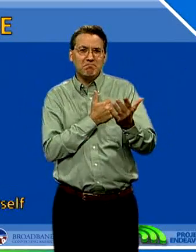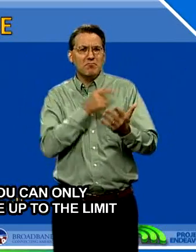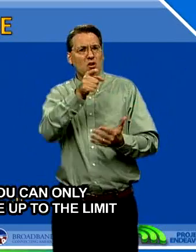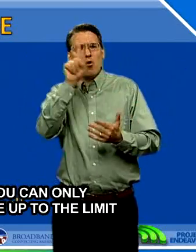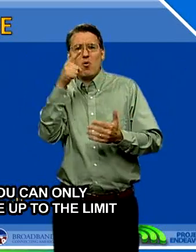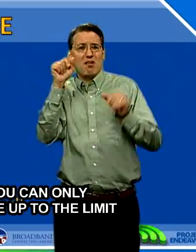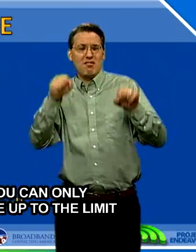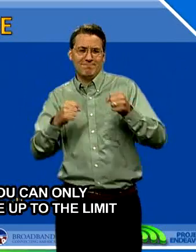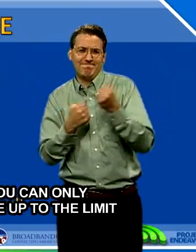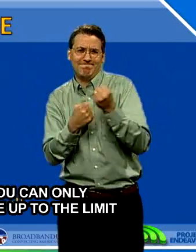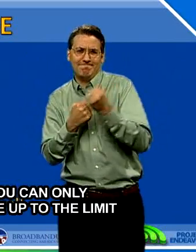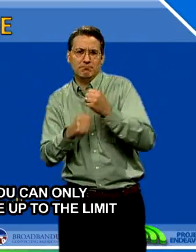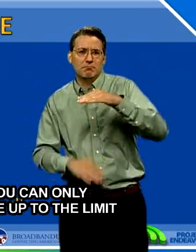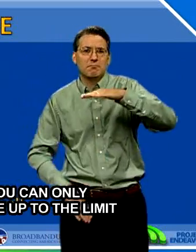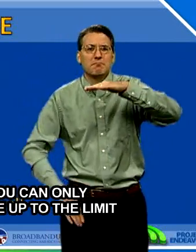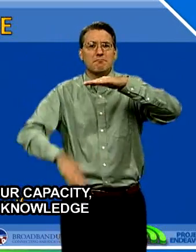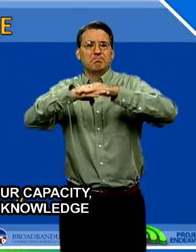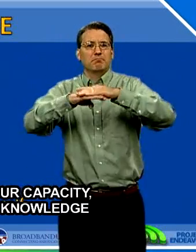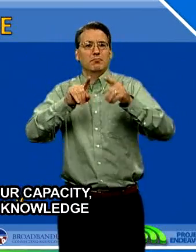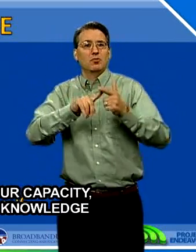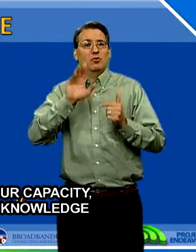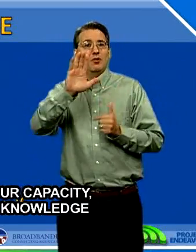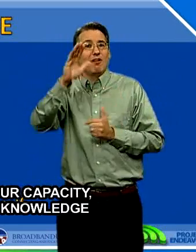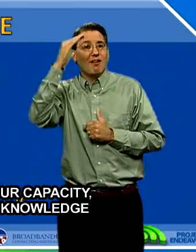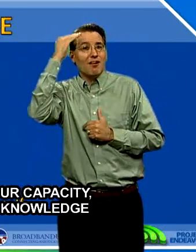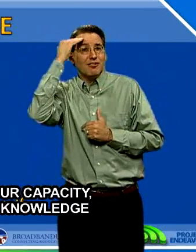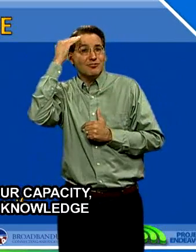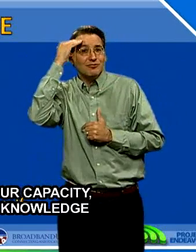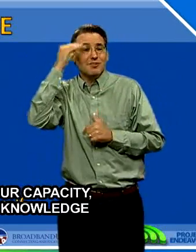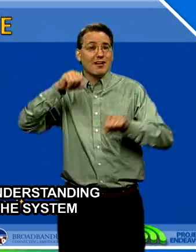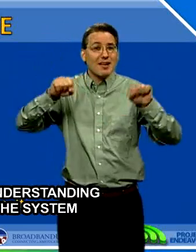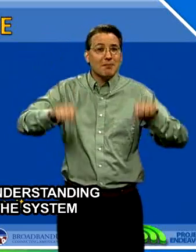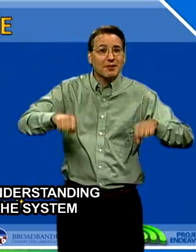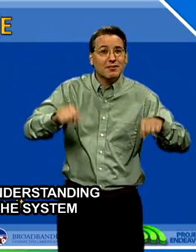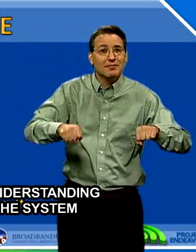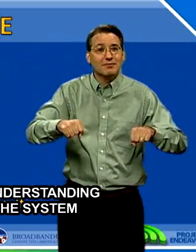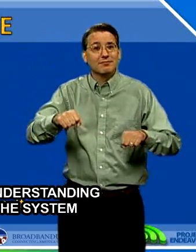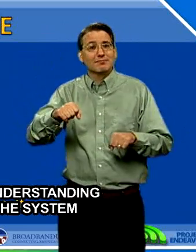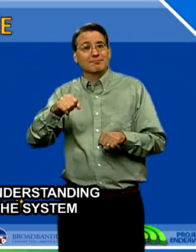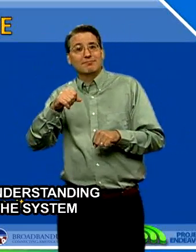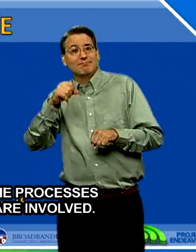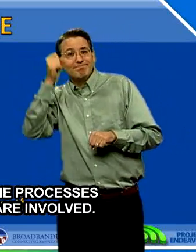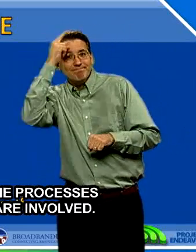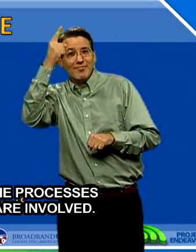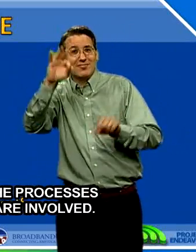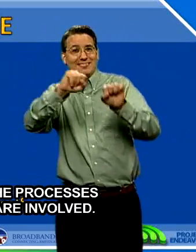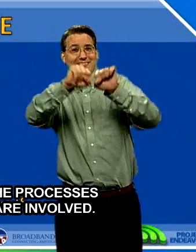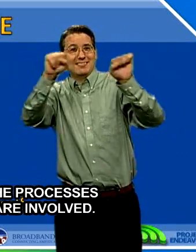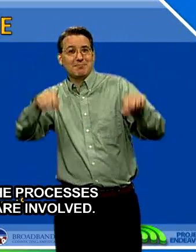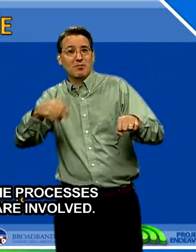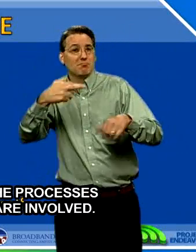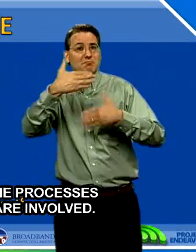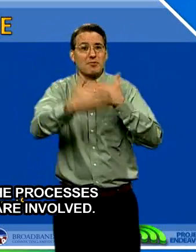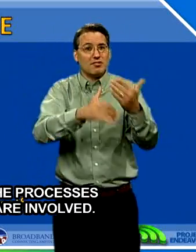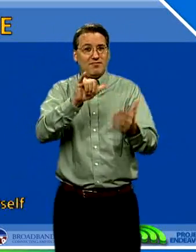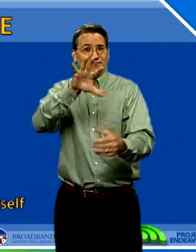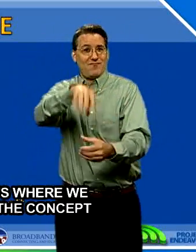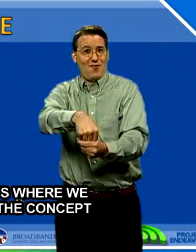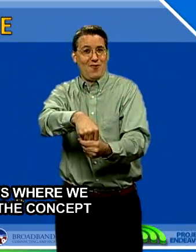So you can only advocate up to the limit of your capacity, your knowledge, and understanding of the system and the processes that are involved. That's where we